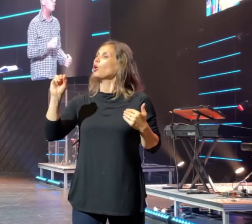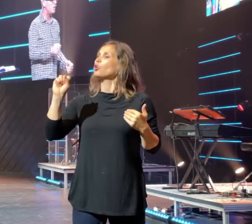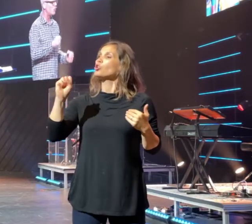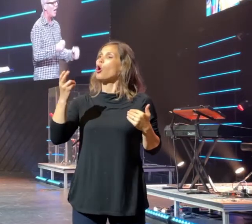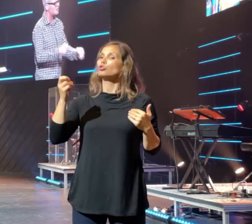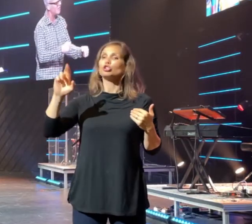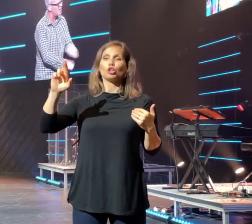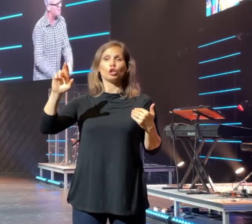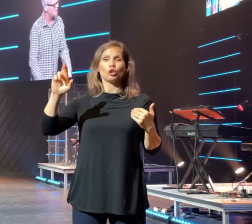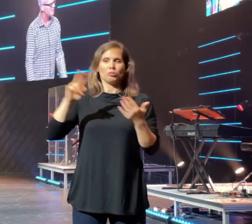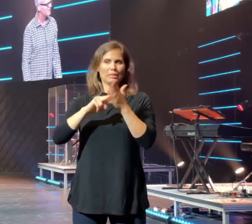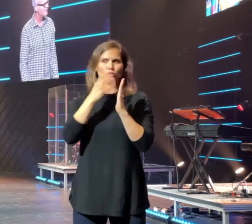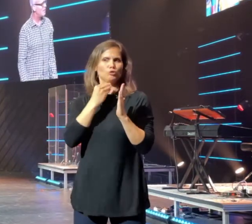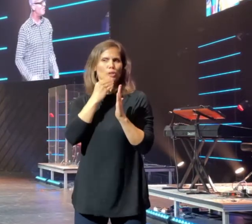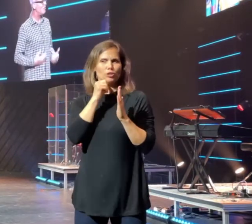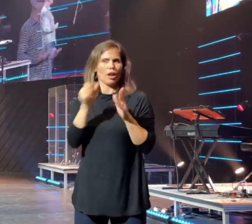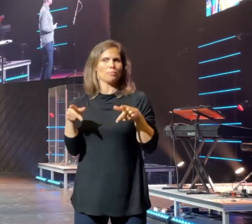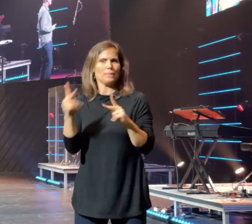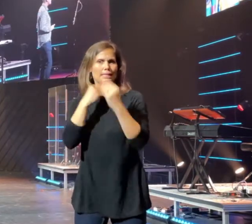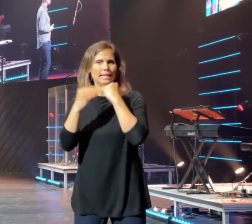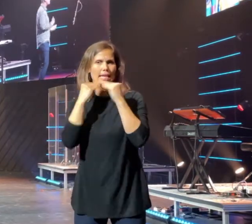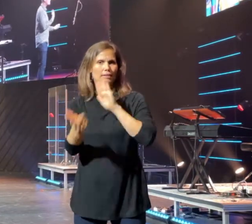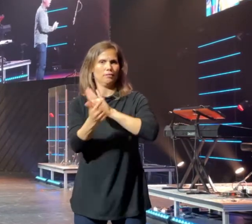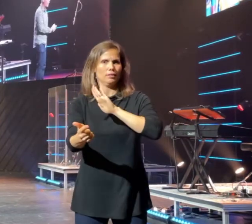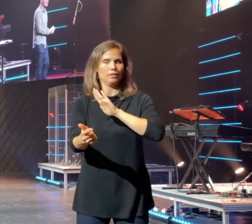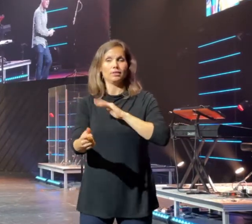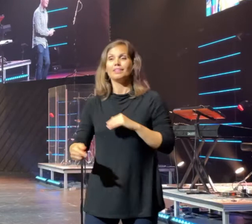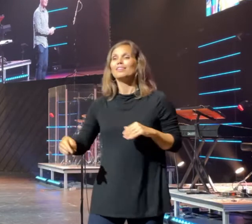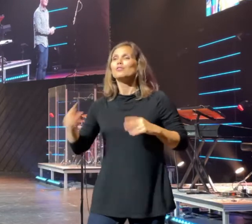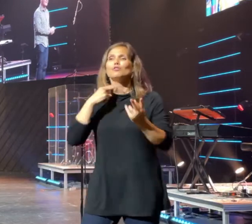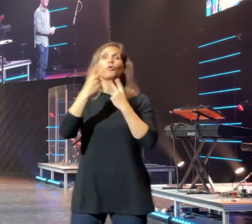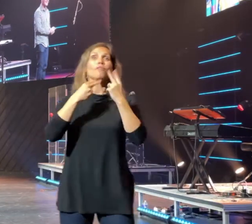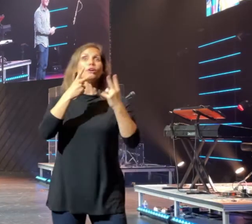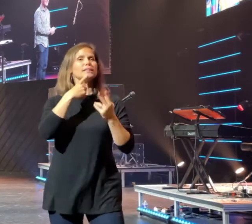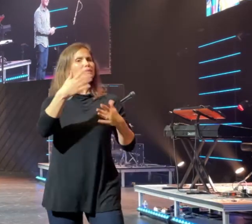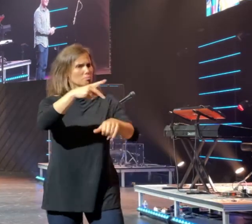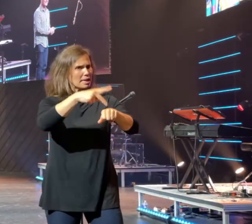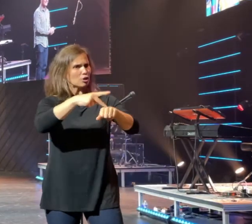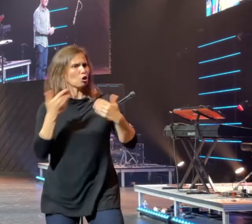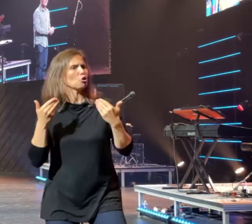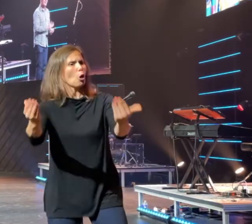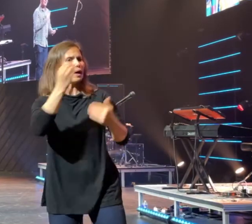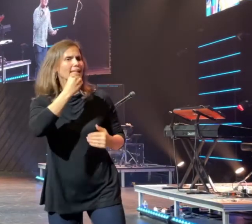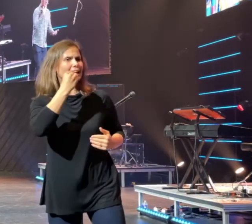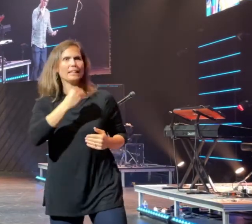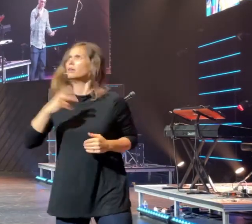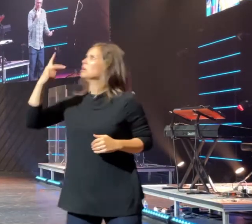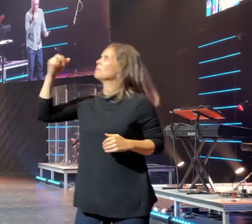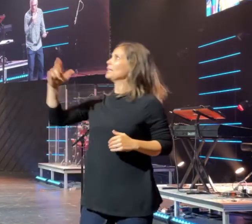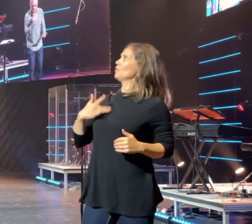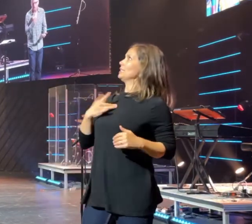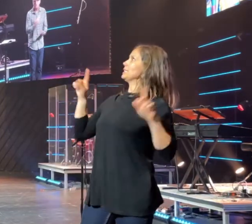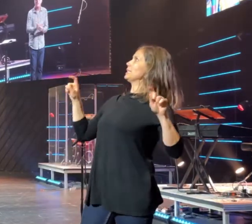says, Peter, rise, kill, eat. And Peter thinks it's a test, and he says, no, I never would do that. And he says, Peter,